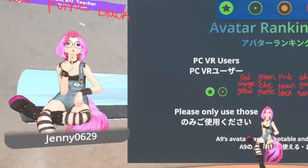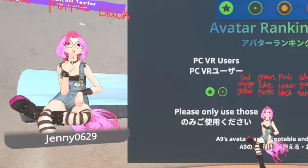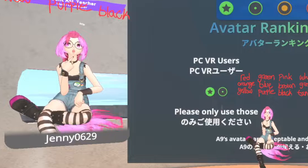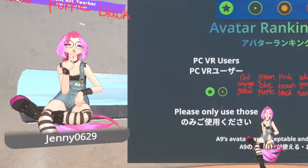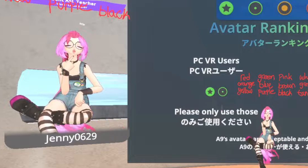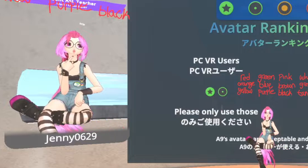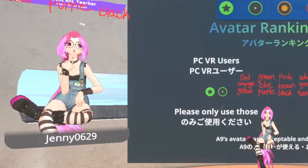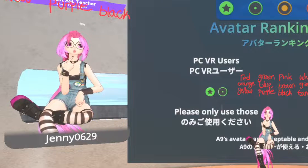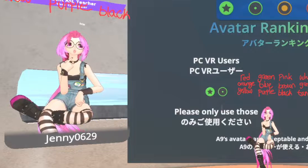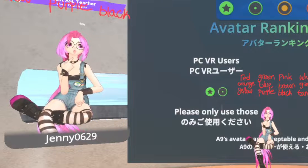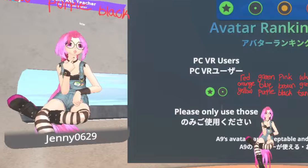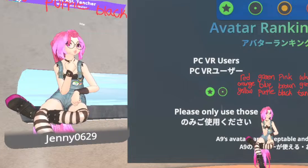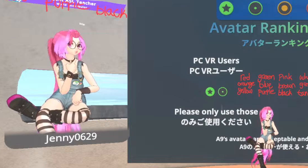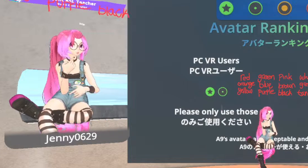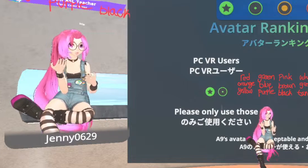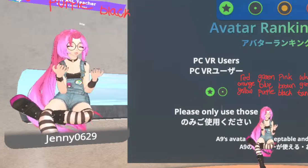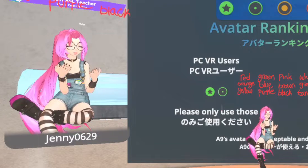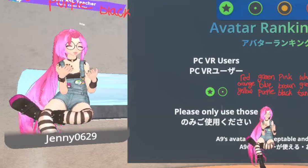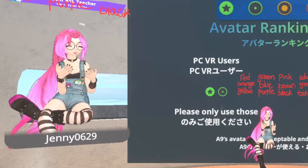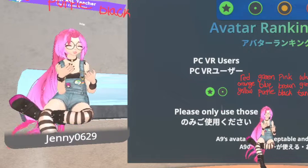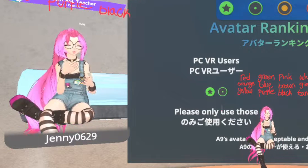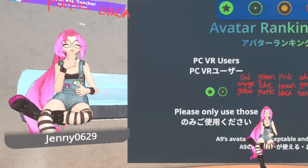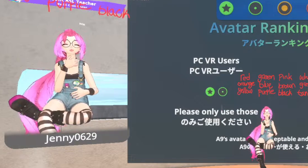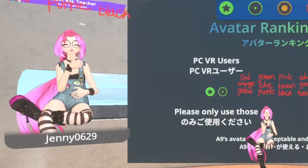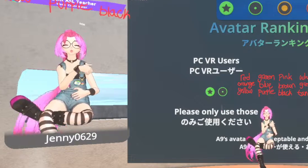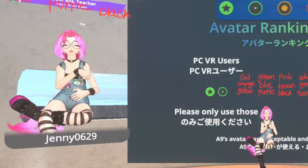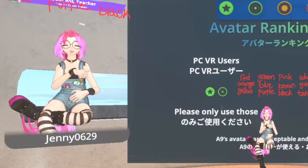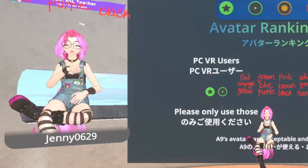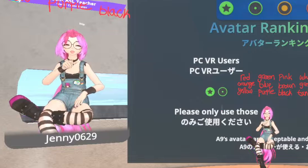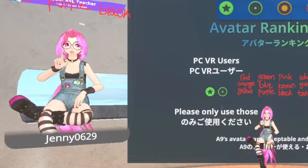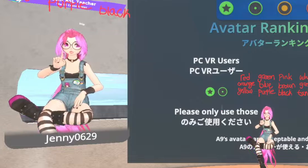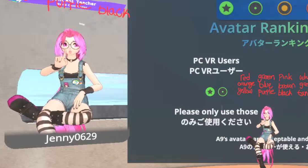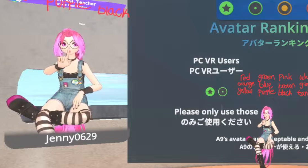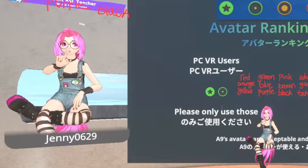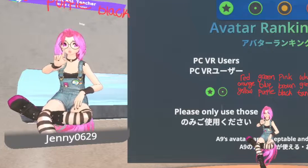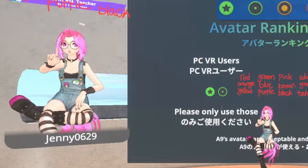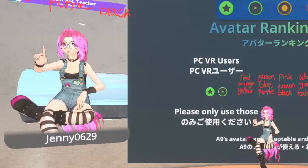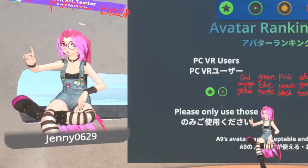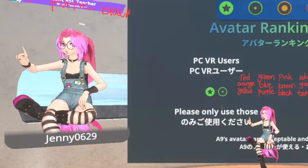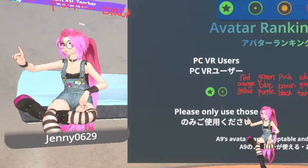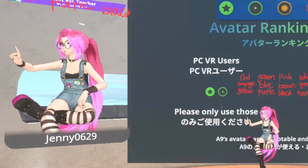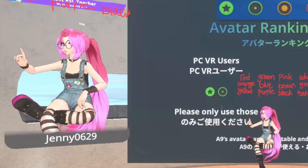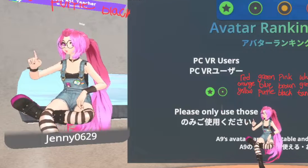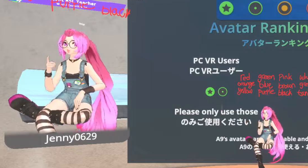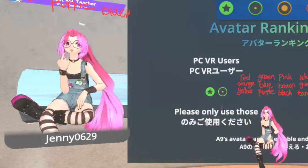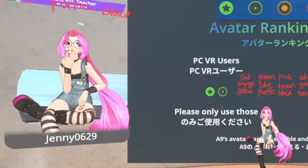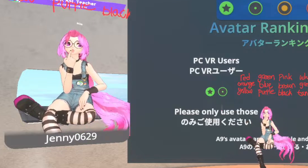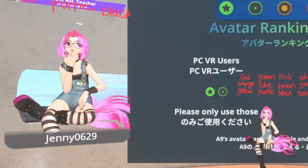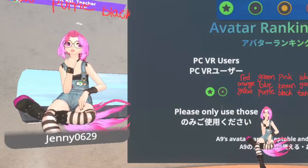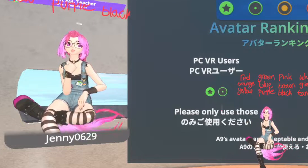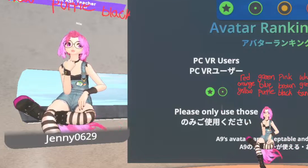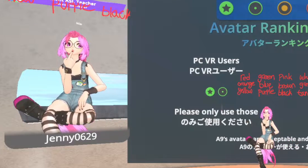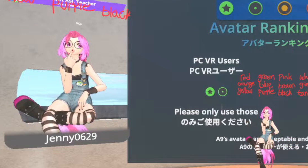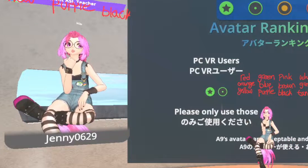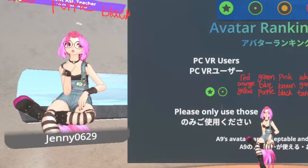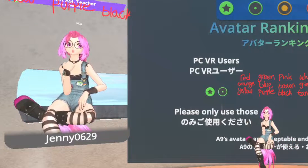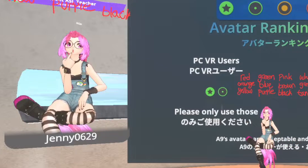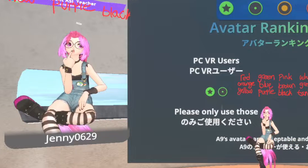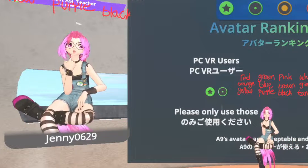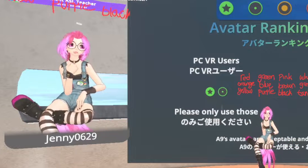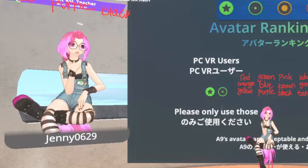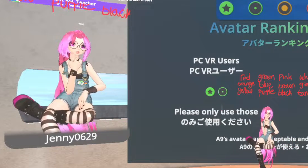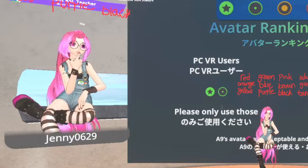mouth and you have it on your chin. And what do you have to do? You have to wipe it off. So you have a pointer finger and